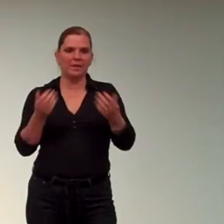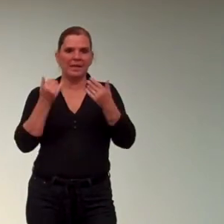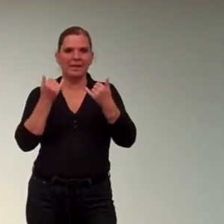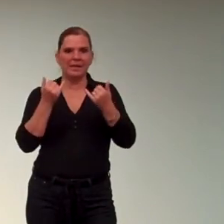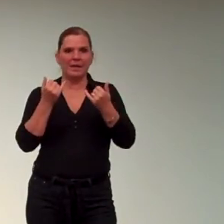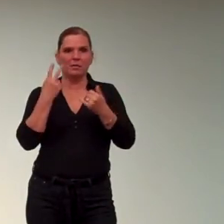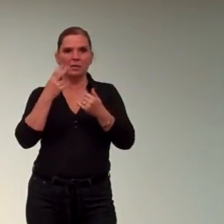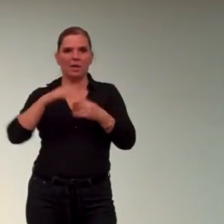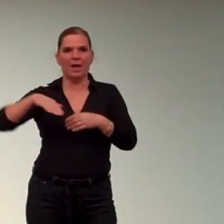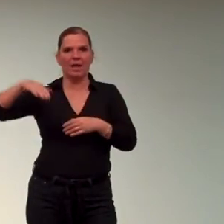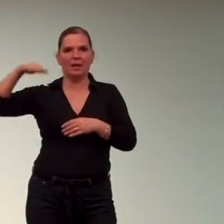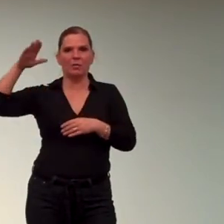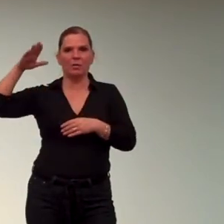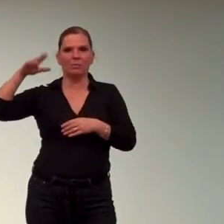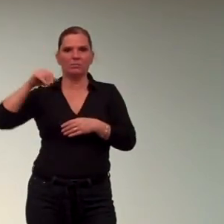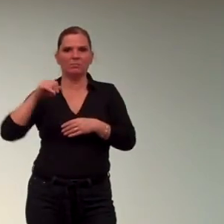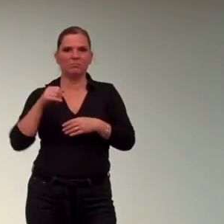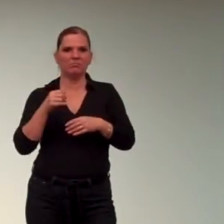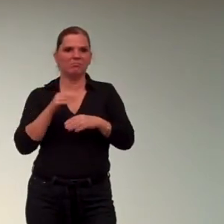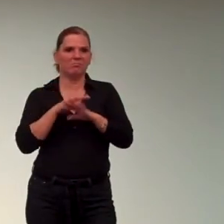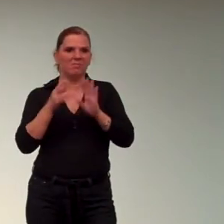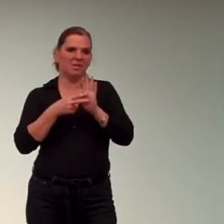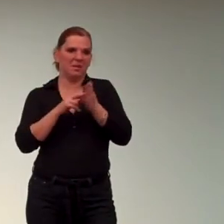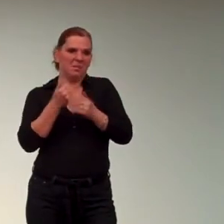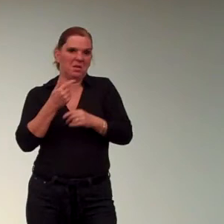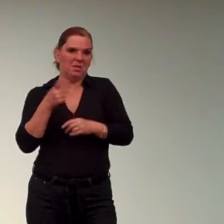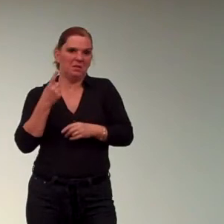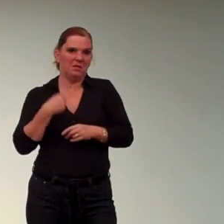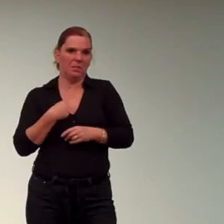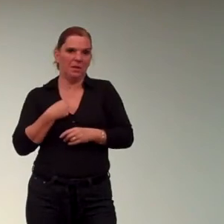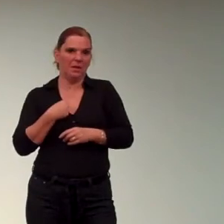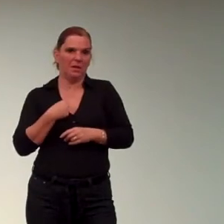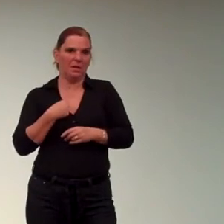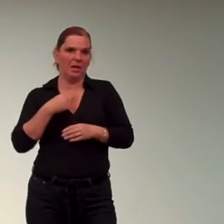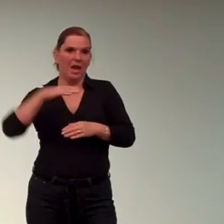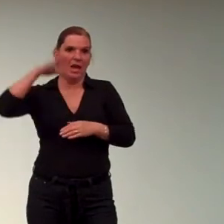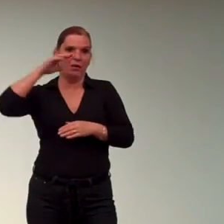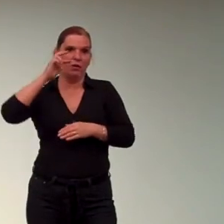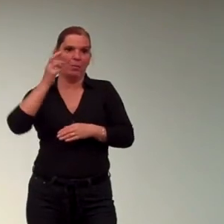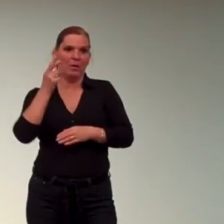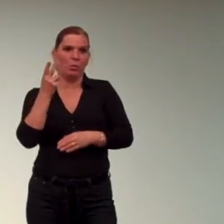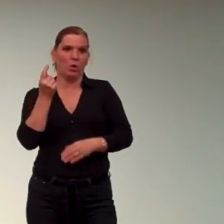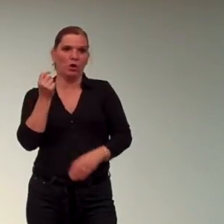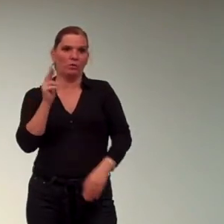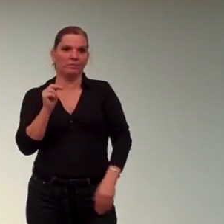Now, see, I grew up in, that doesn't mean anything to me then, because I grew up in weird.